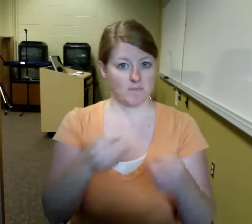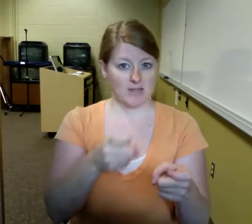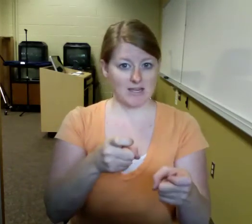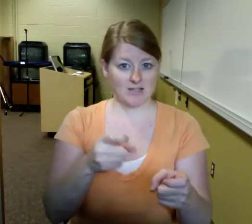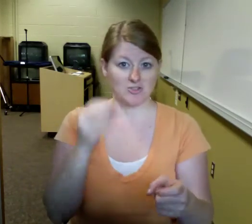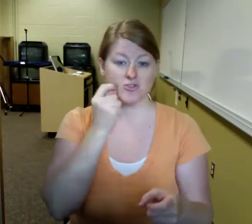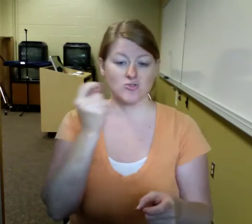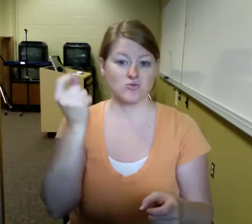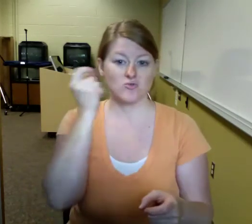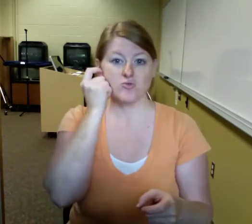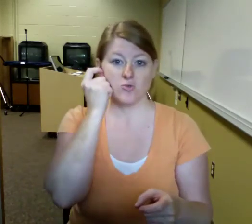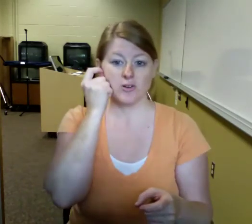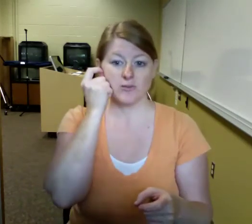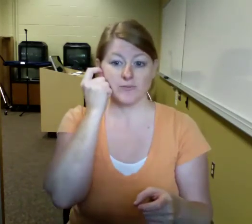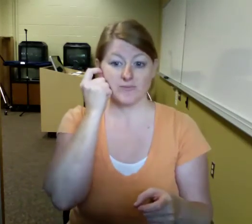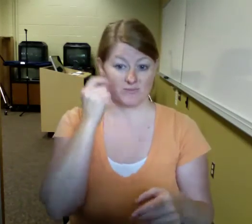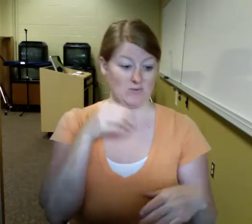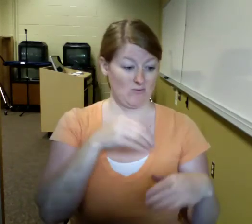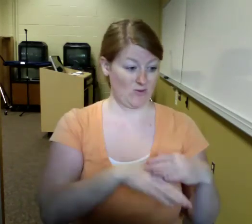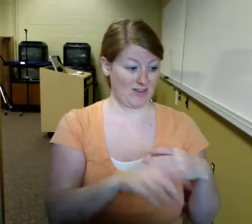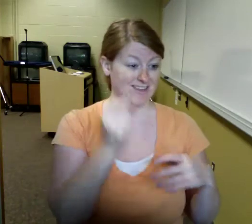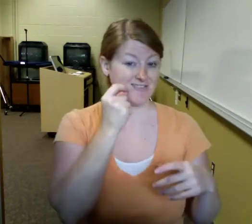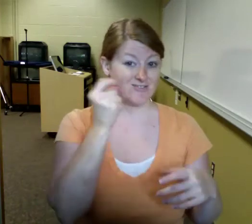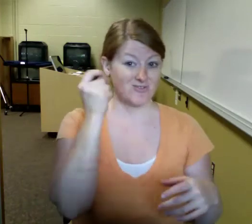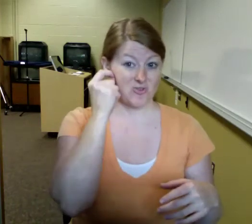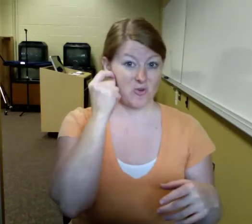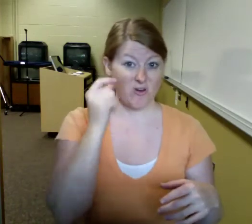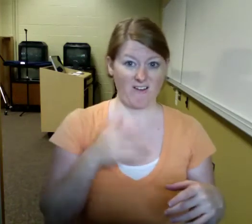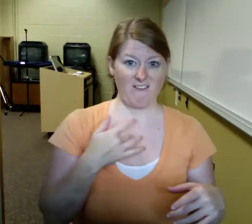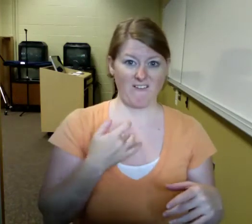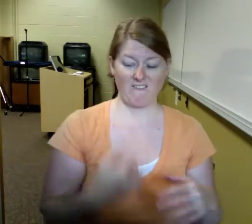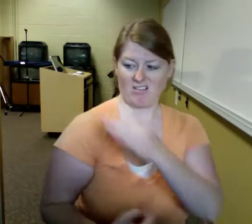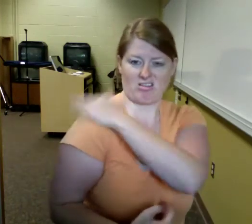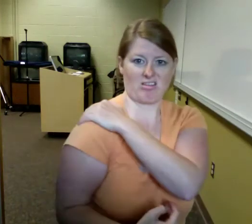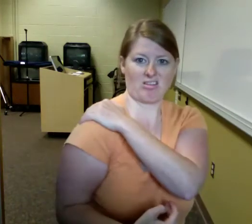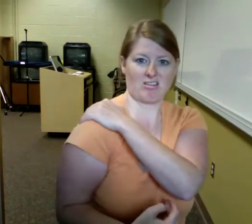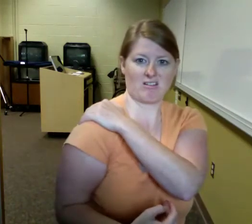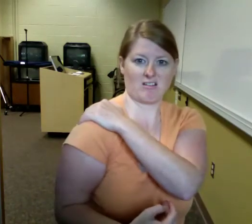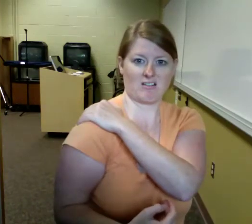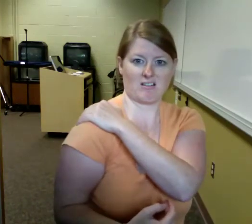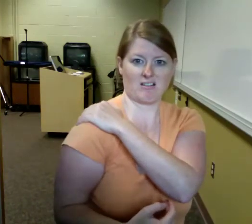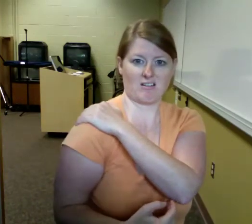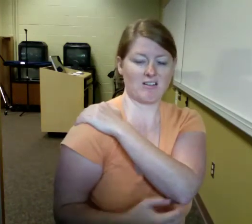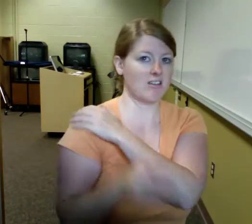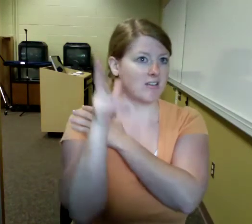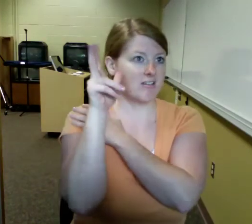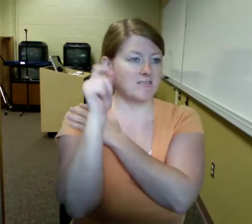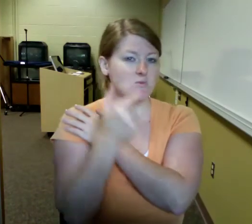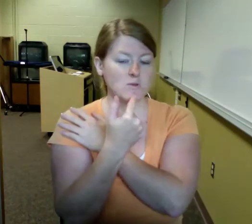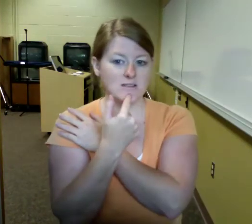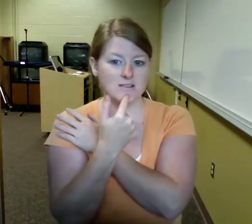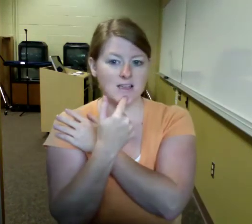That while in the store, he felt a hand on his shoulder, and someone said, "Don't turn